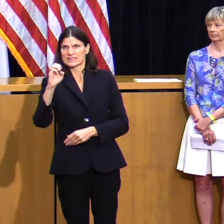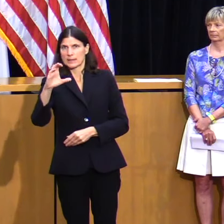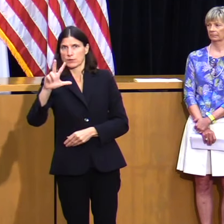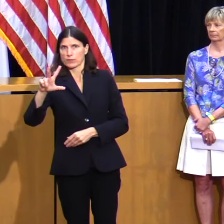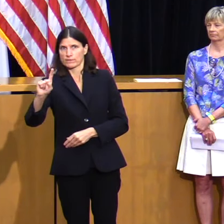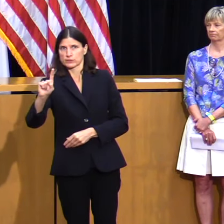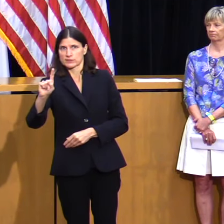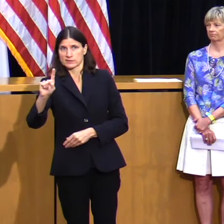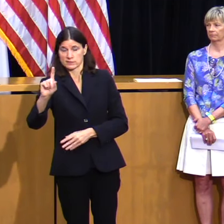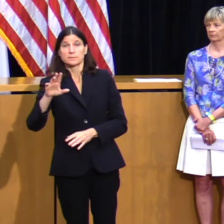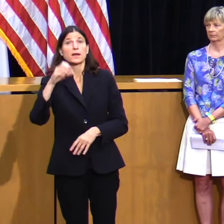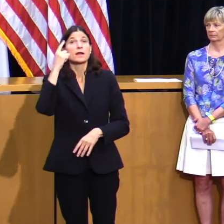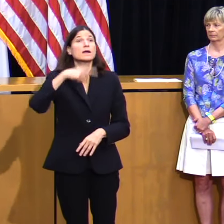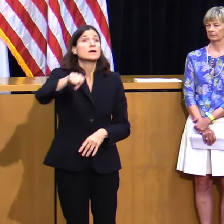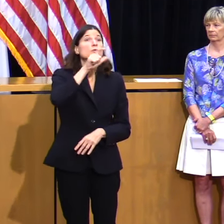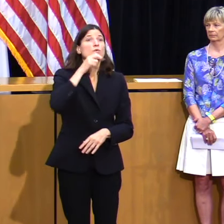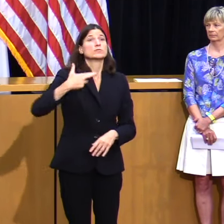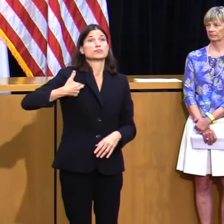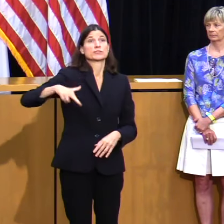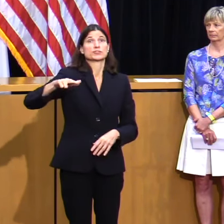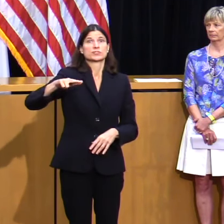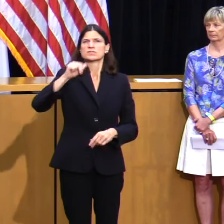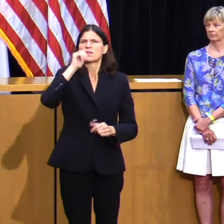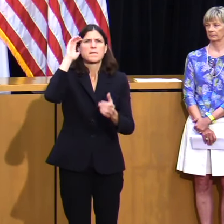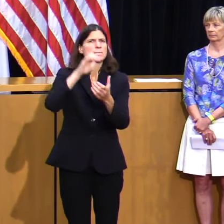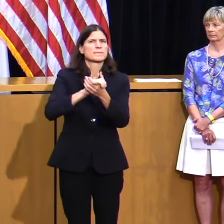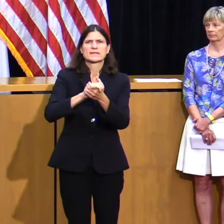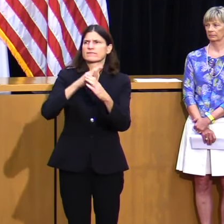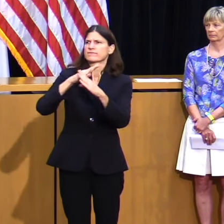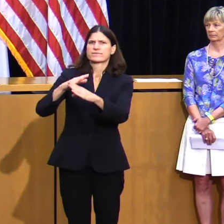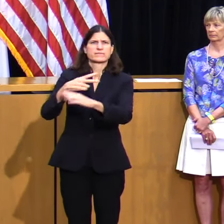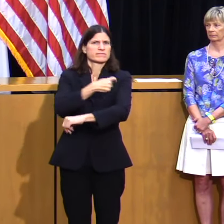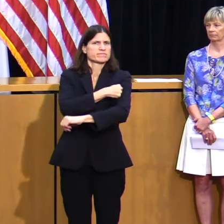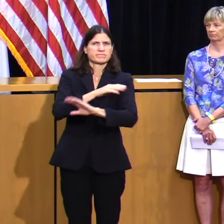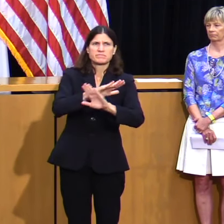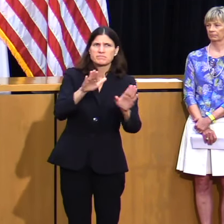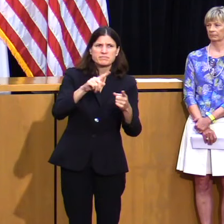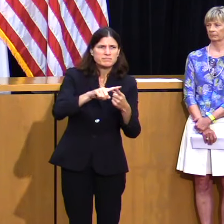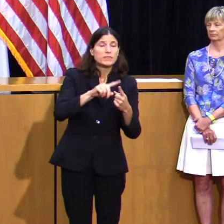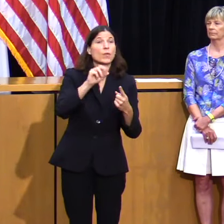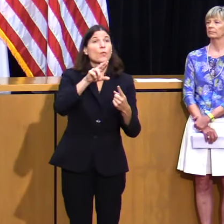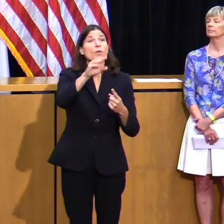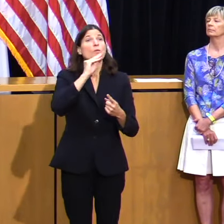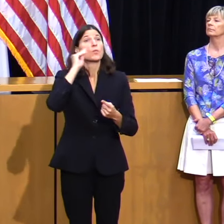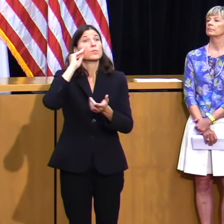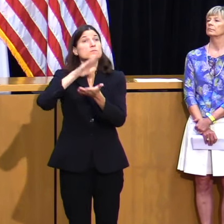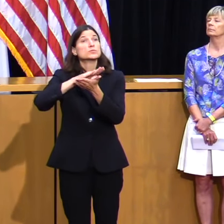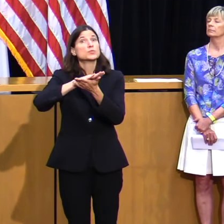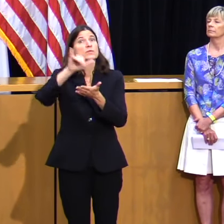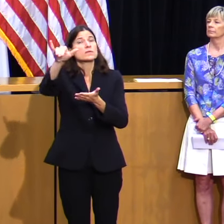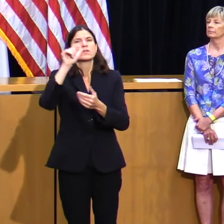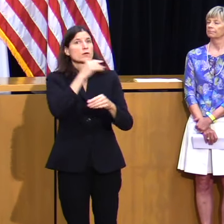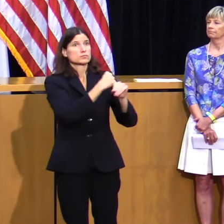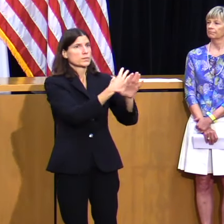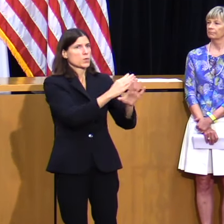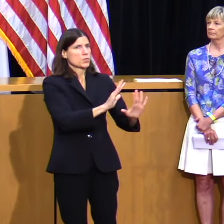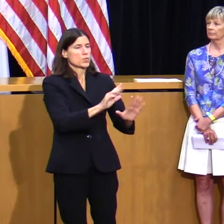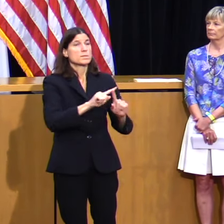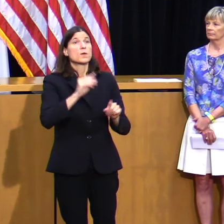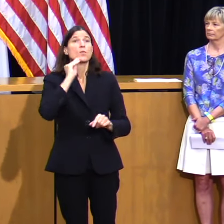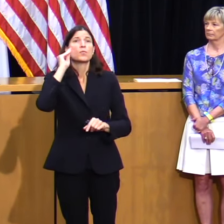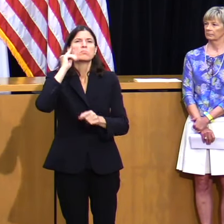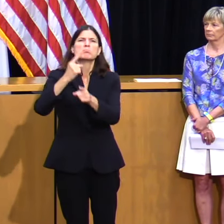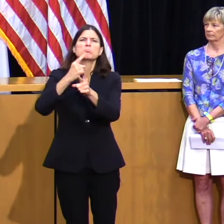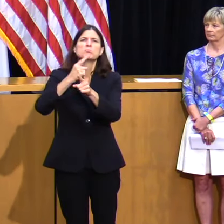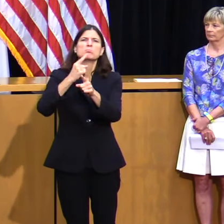are homeschooled are exempt from this requirement. K-12 students in districts and schools learning on a remote